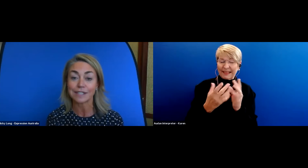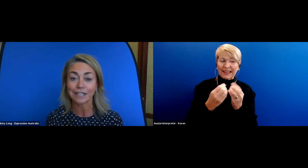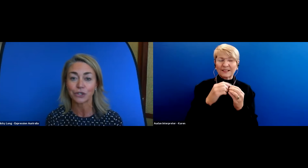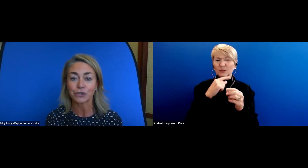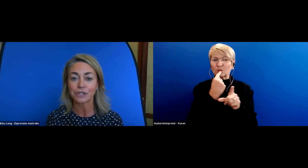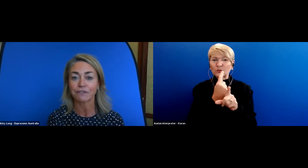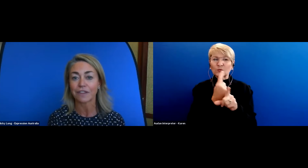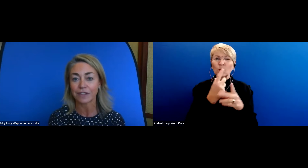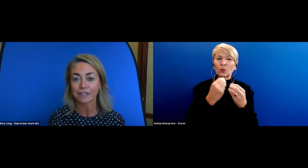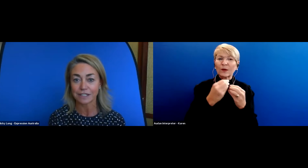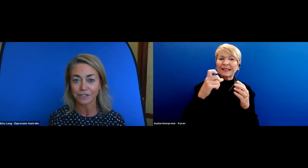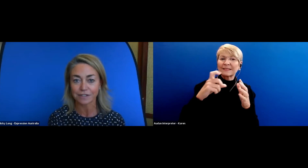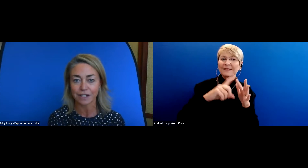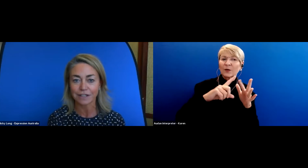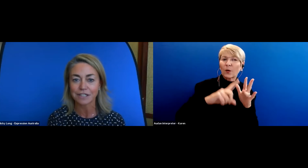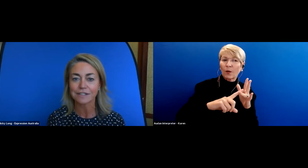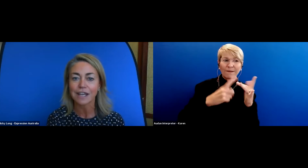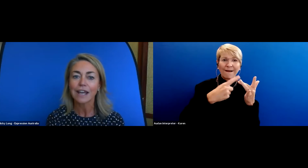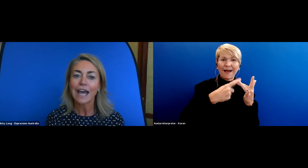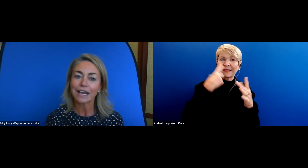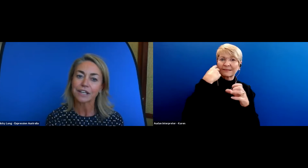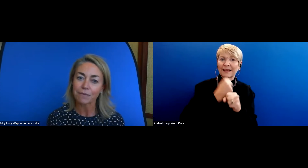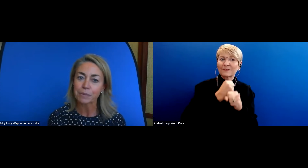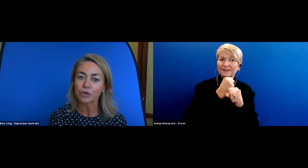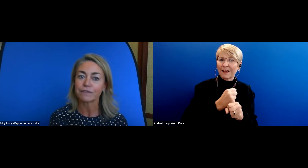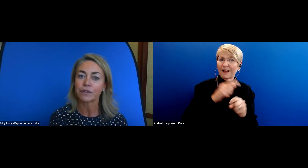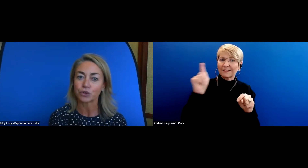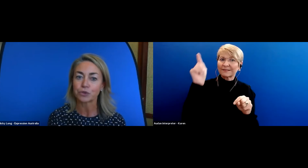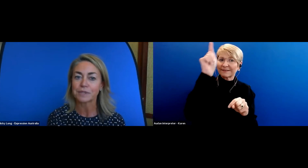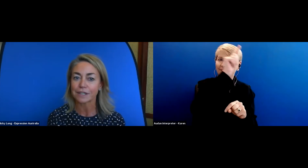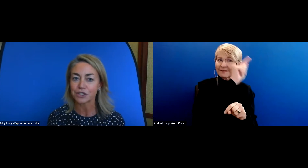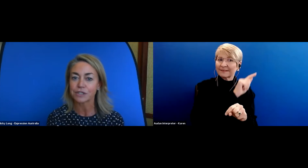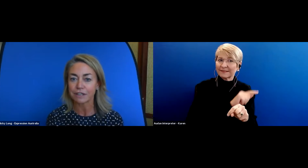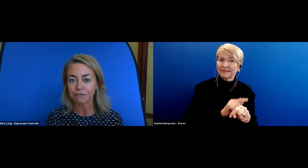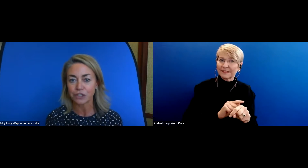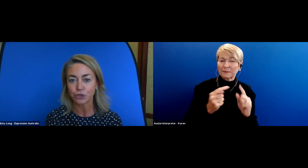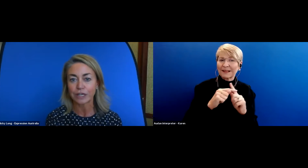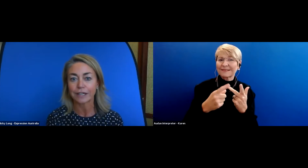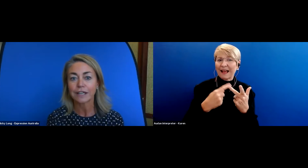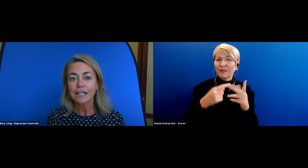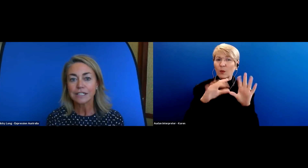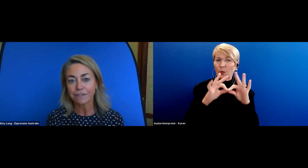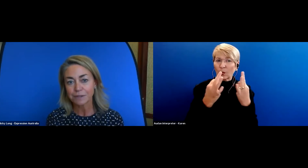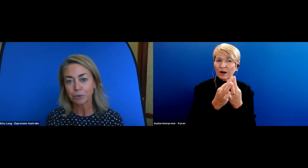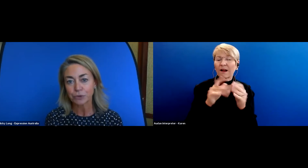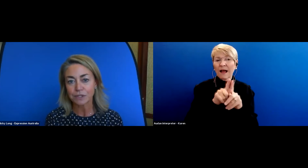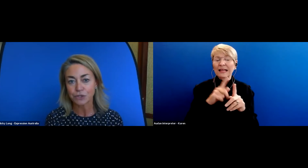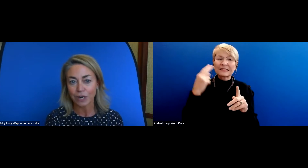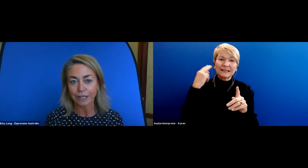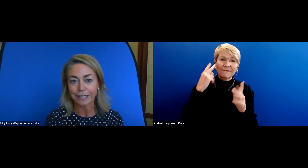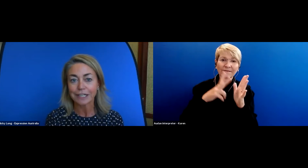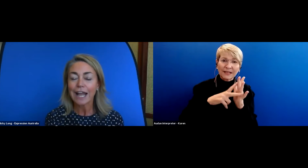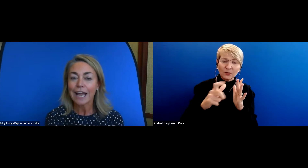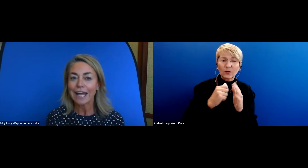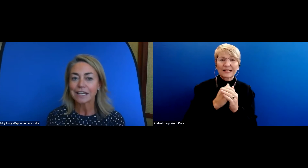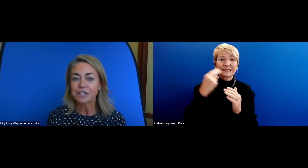with CEOs of other deaf societies and a number of groups such as Deaf Victoria, Deaf Sports